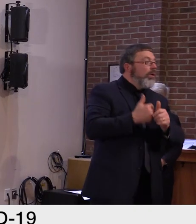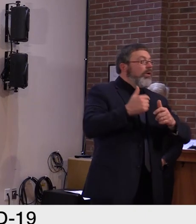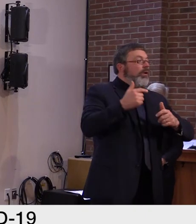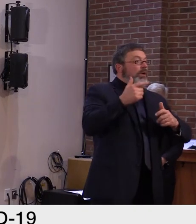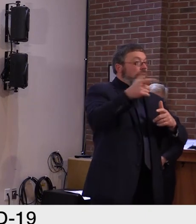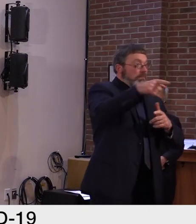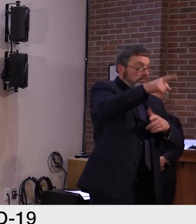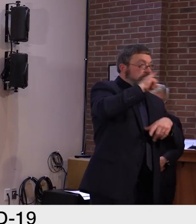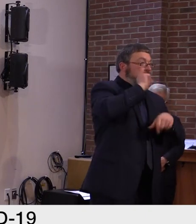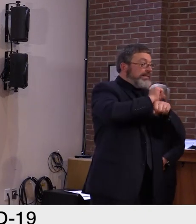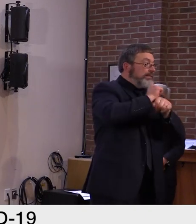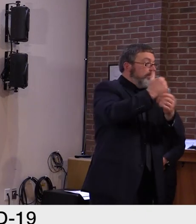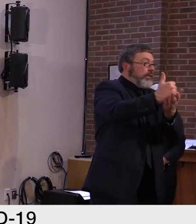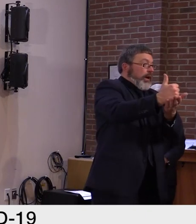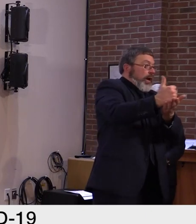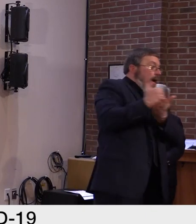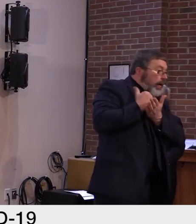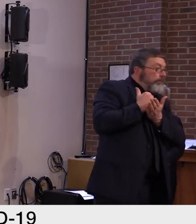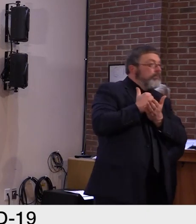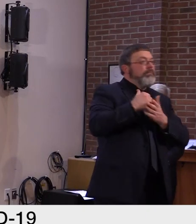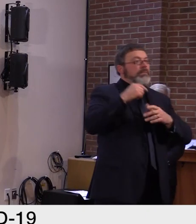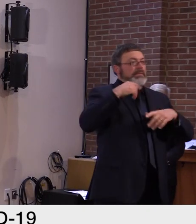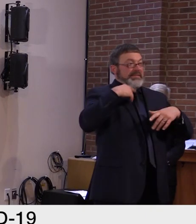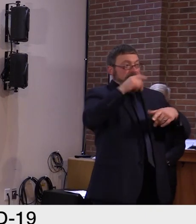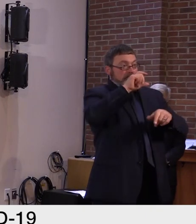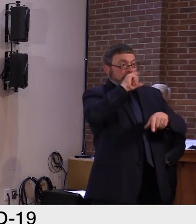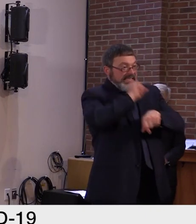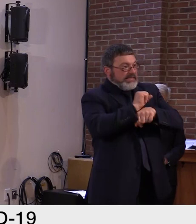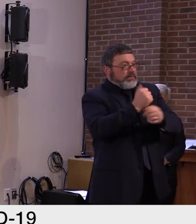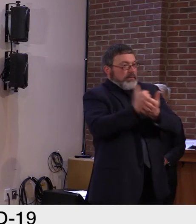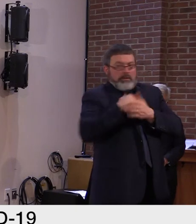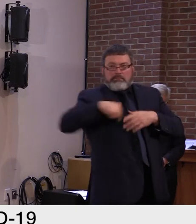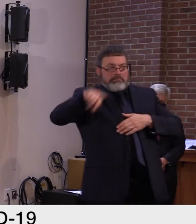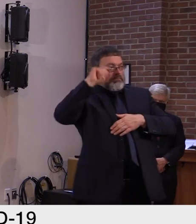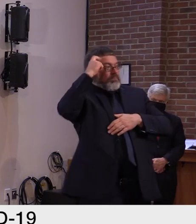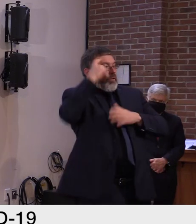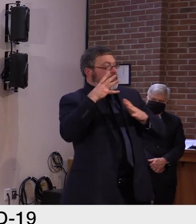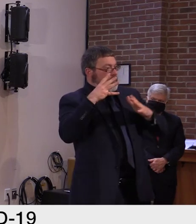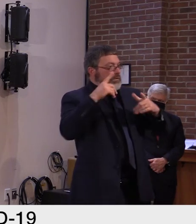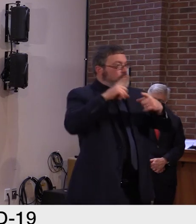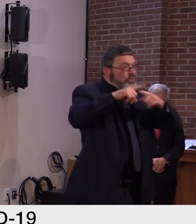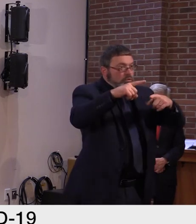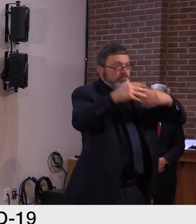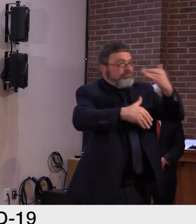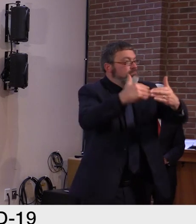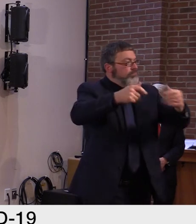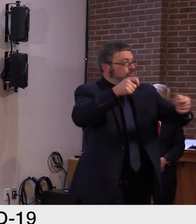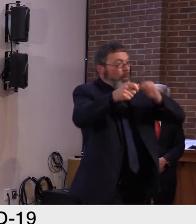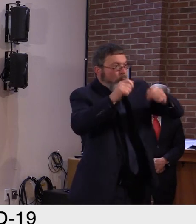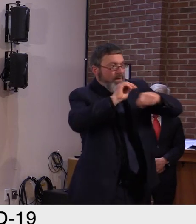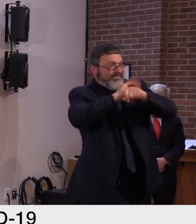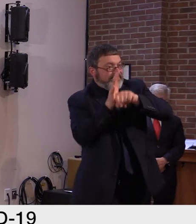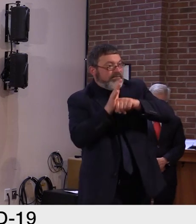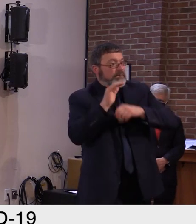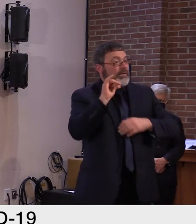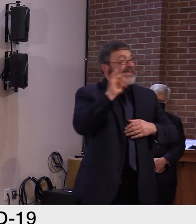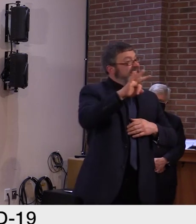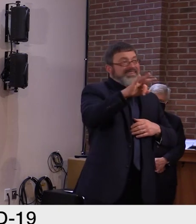we'll find a broad compliance, especially in the wake of the experience that Vermont is having right now.